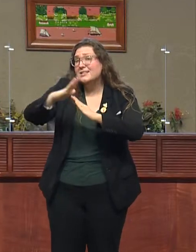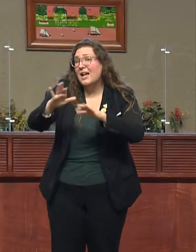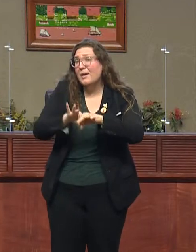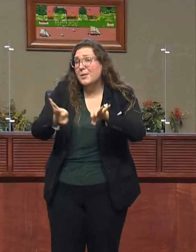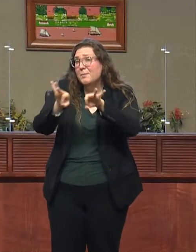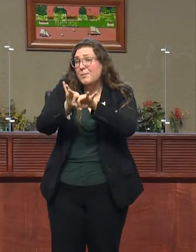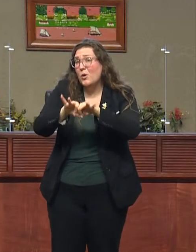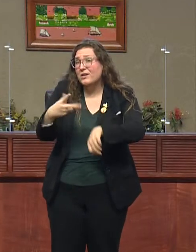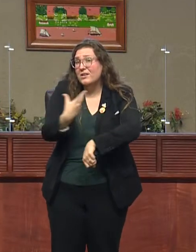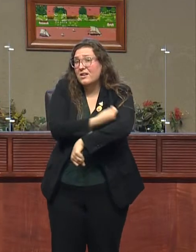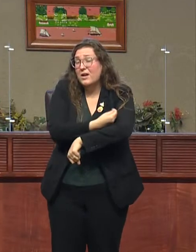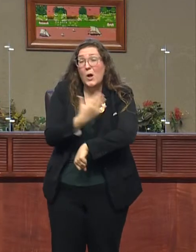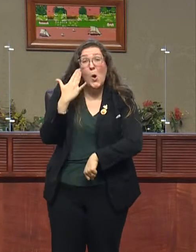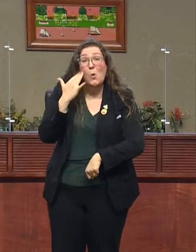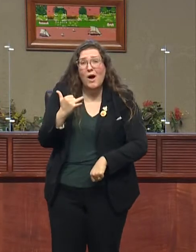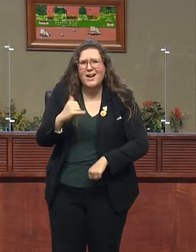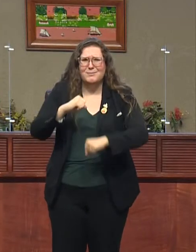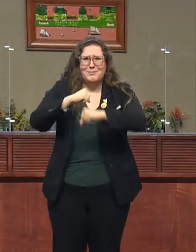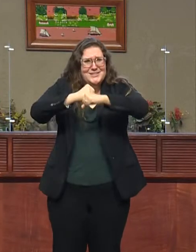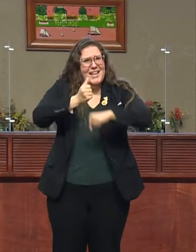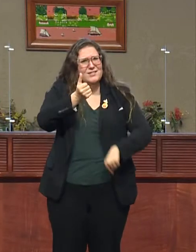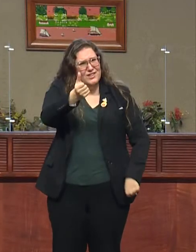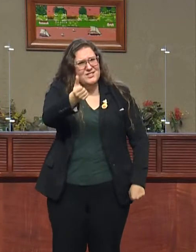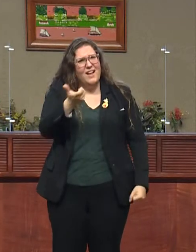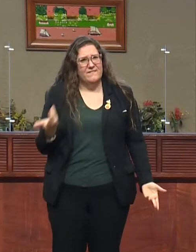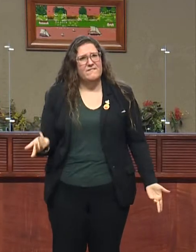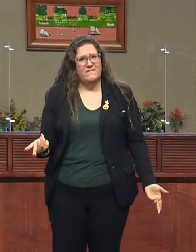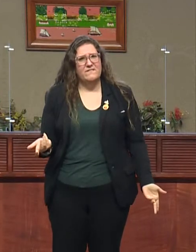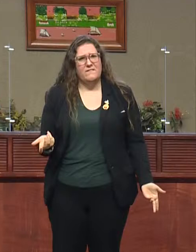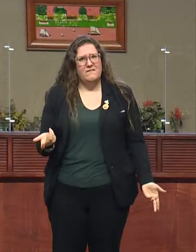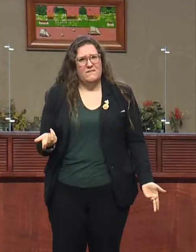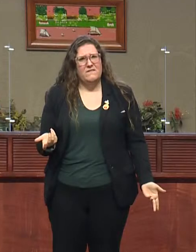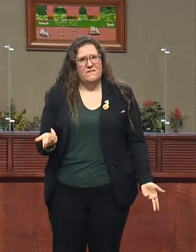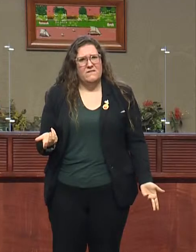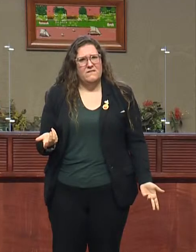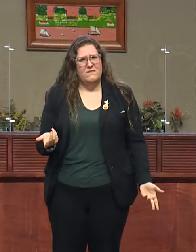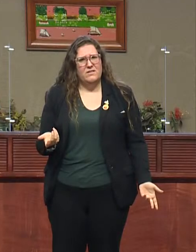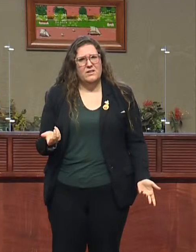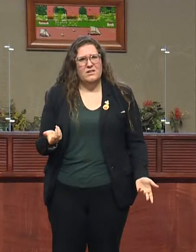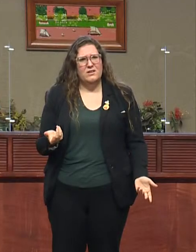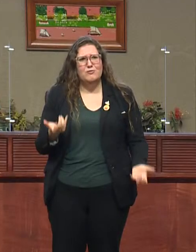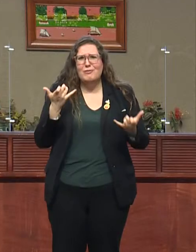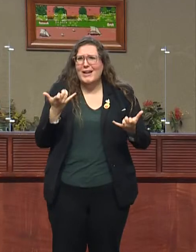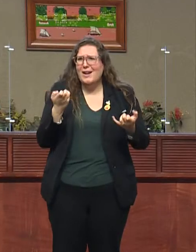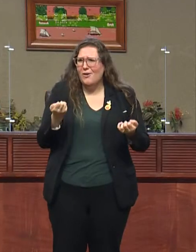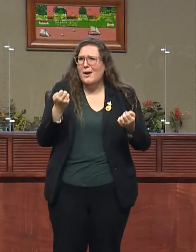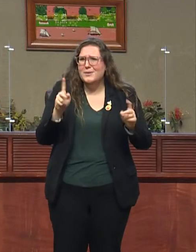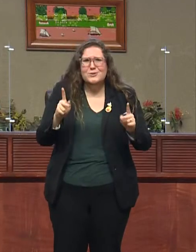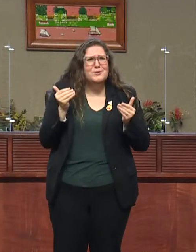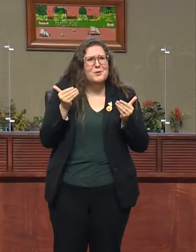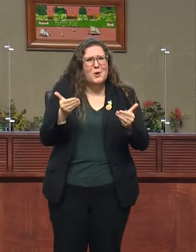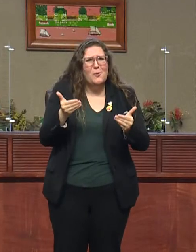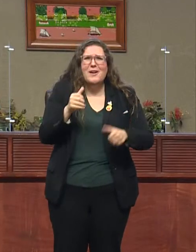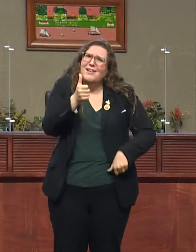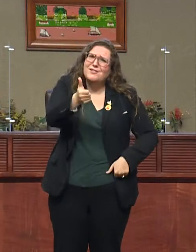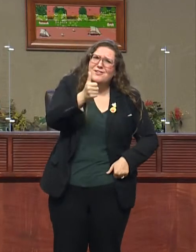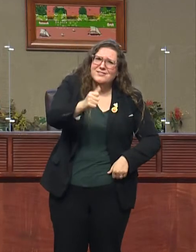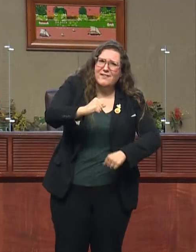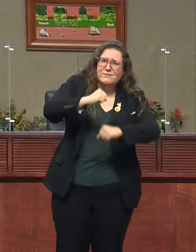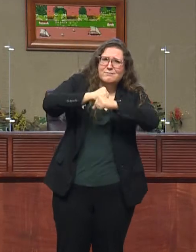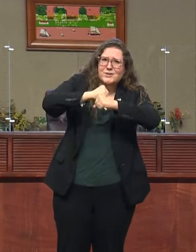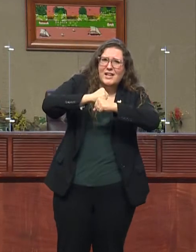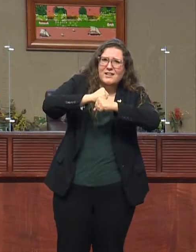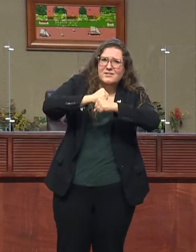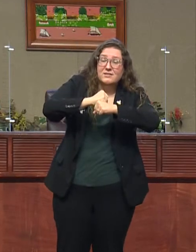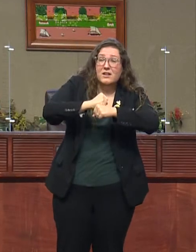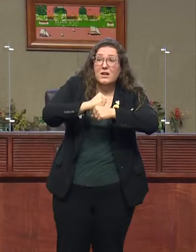yourself. Right now, you have the opportunity to protect yourself. As the mayor mentioned, the appointments would